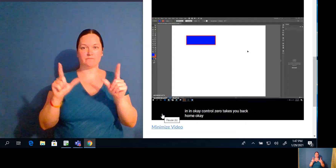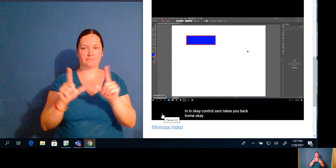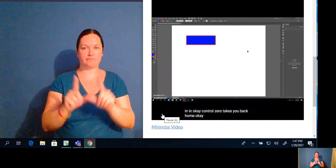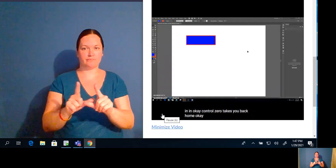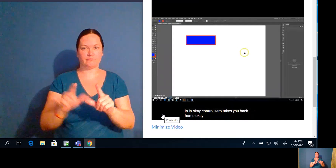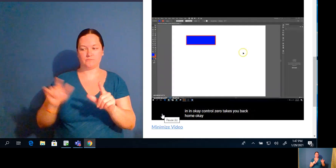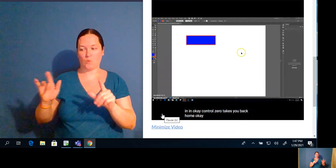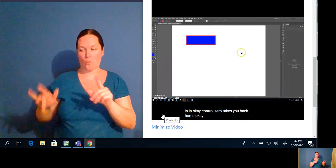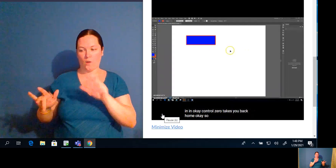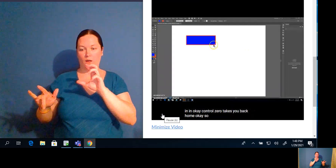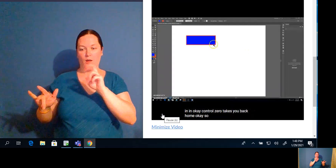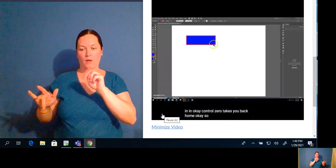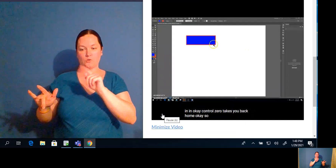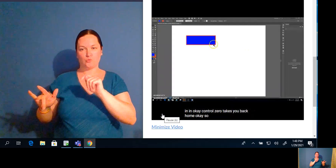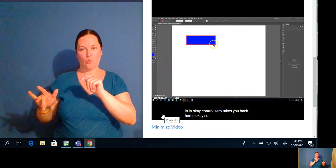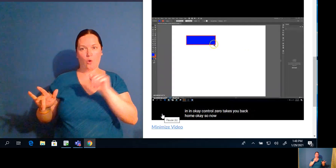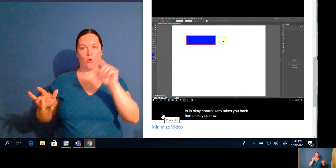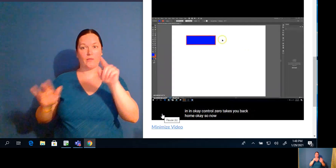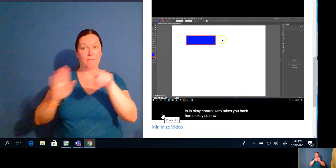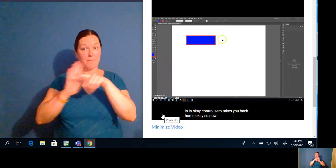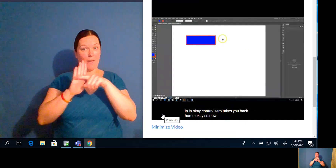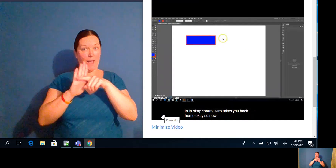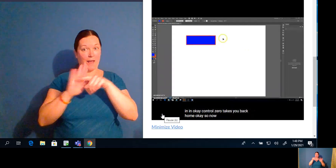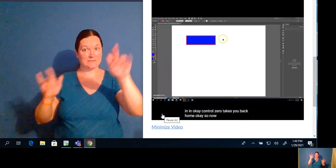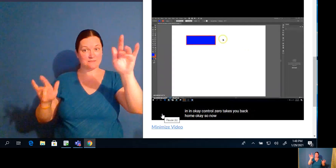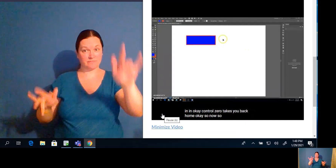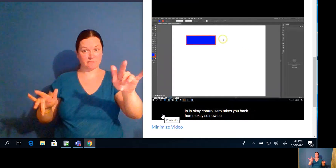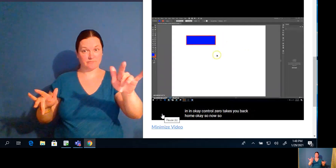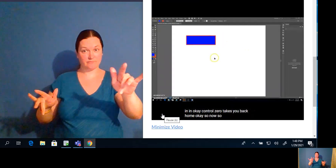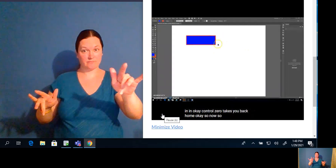home. Okay, so now